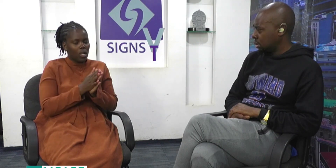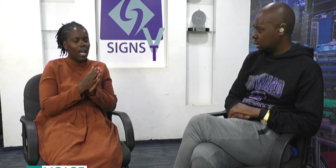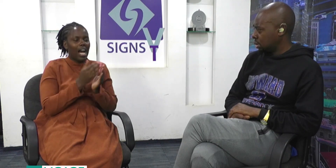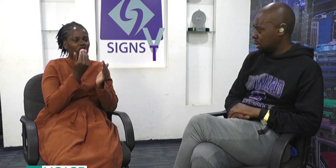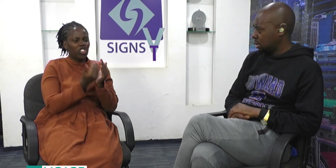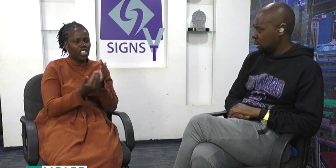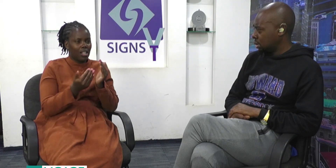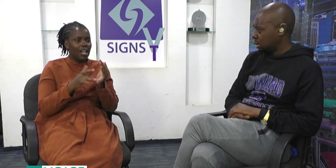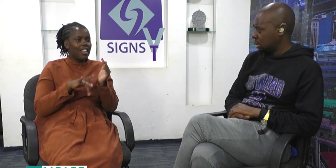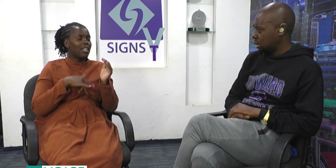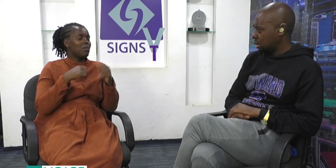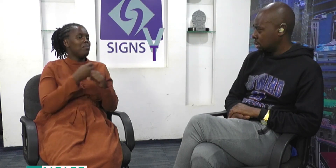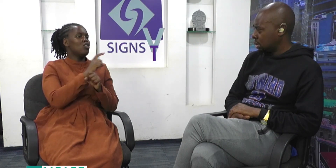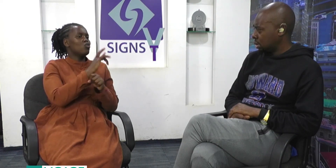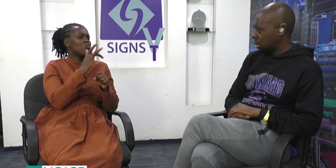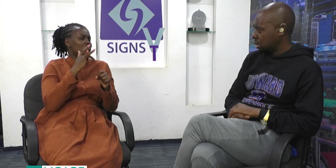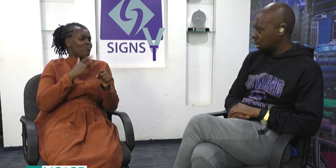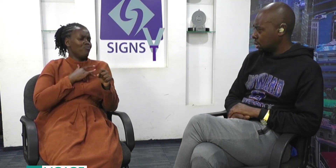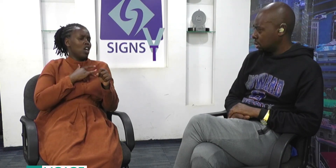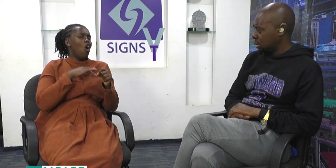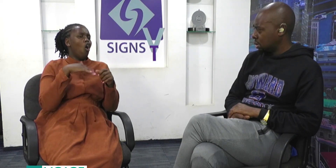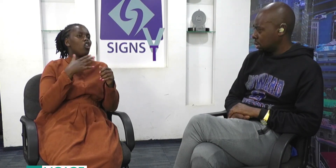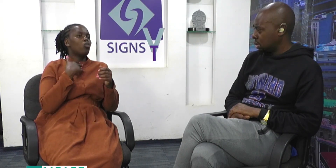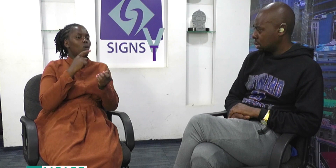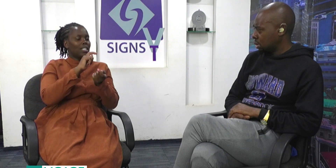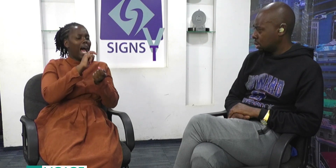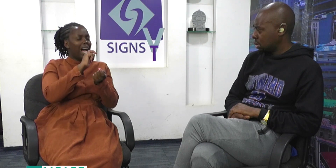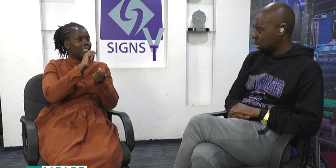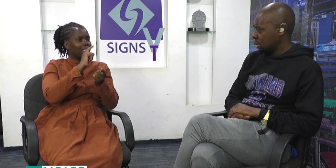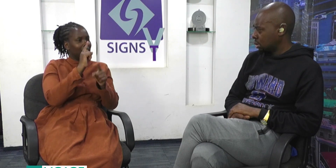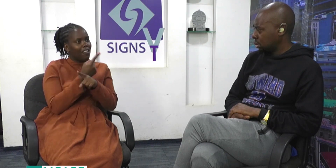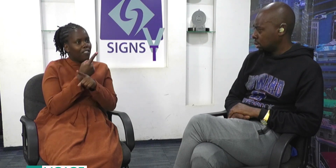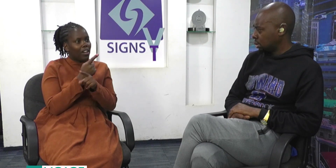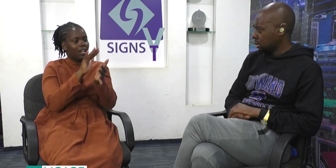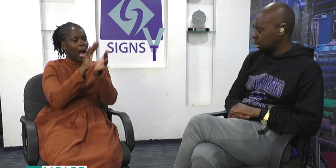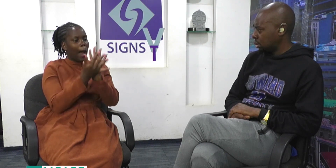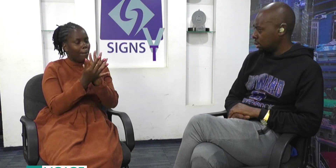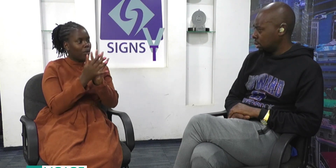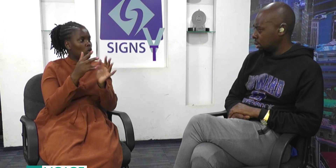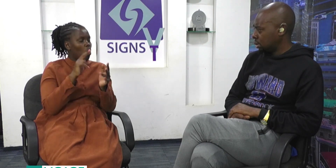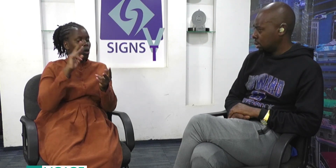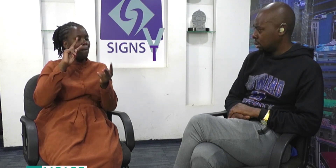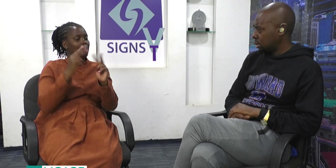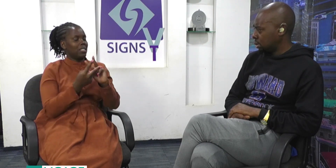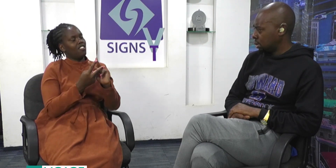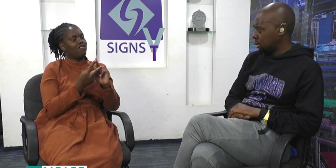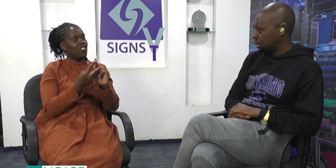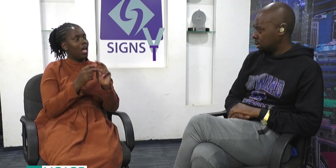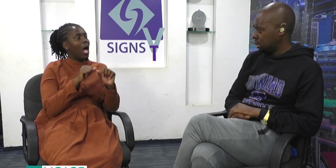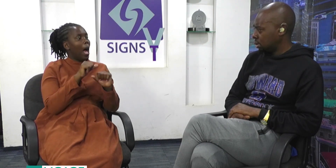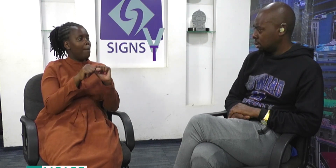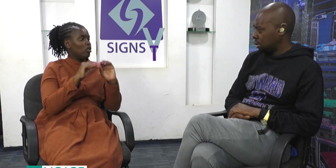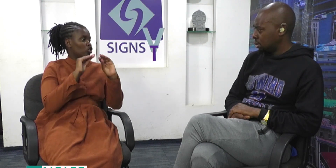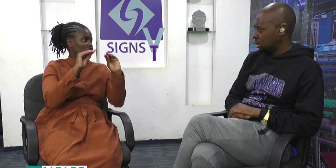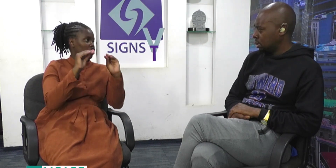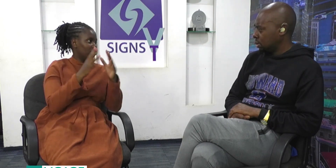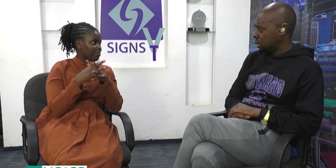and you have also interacted with children who have special needs, maybe we can have a different